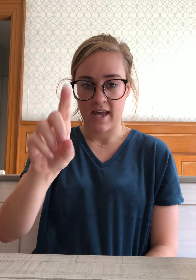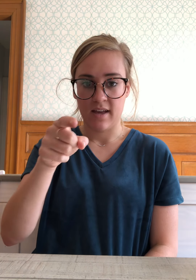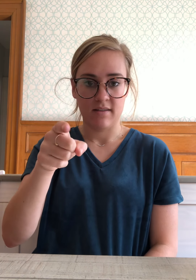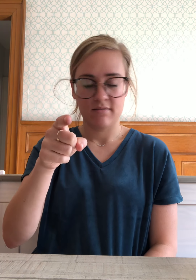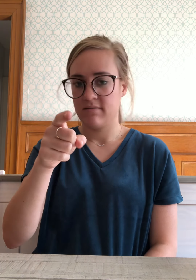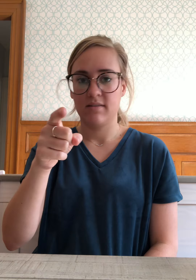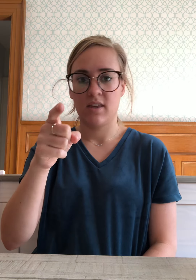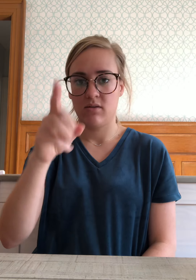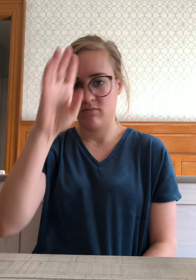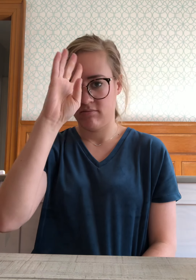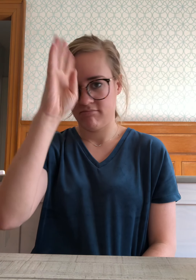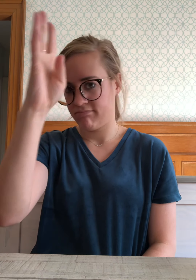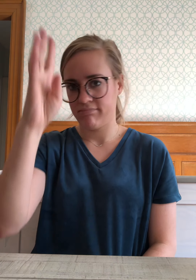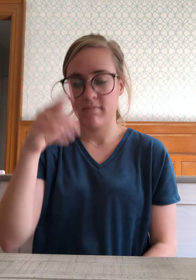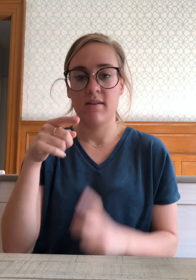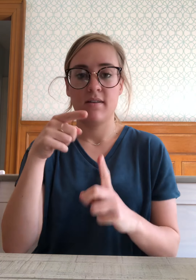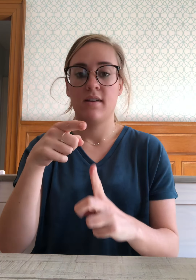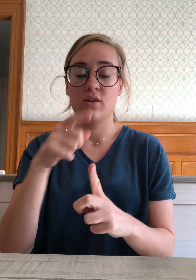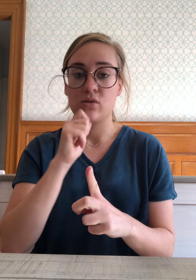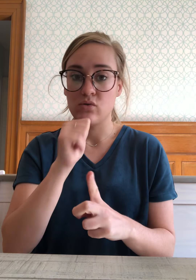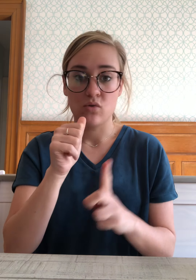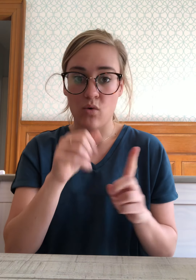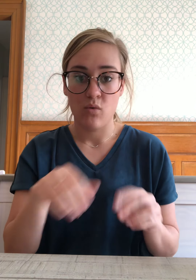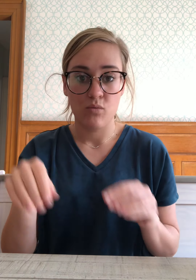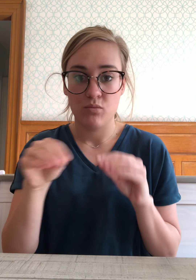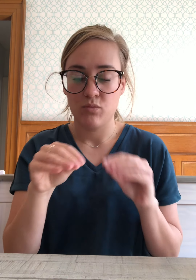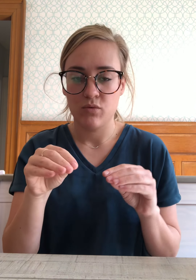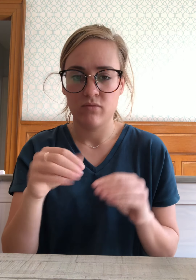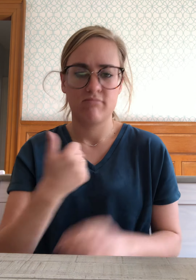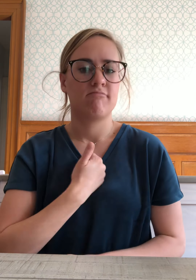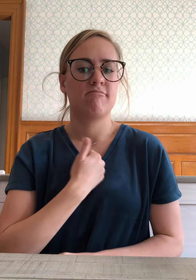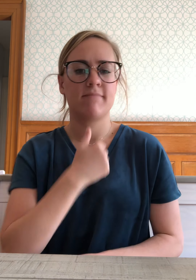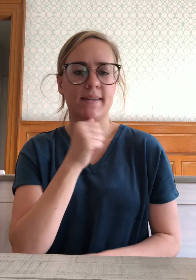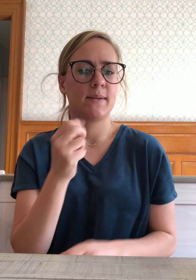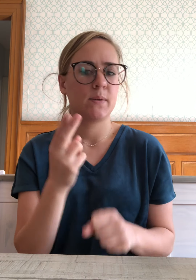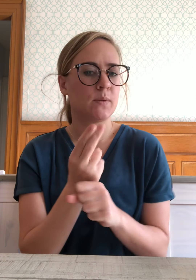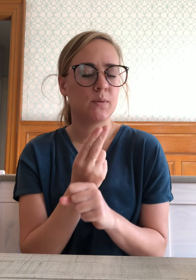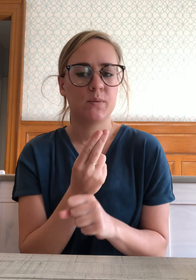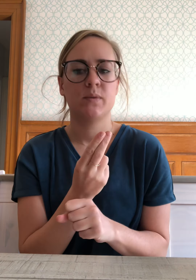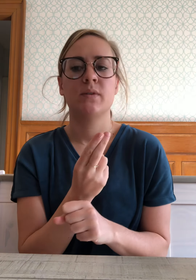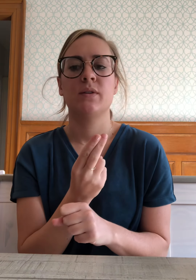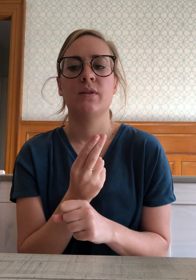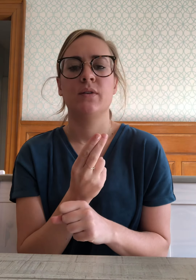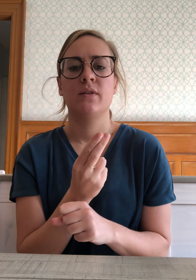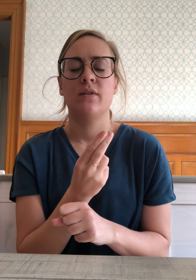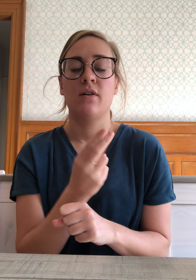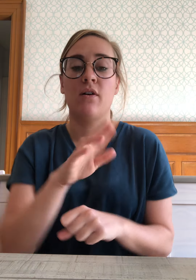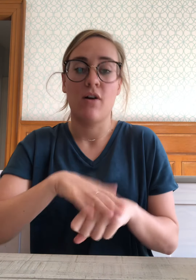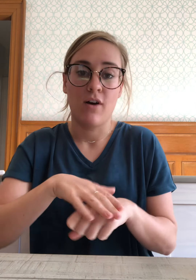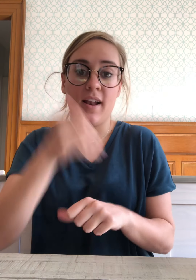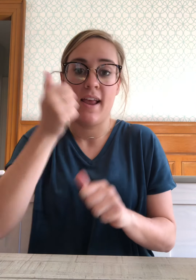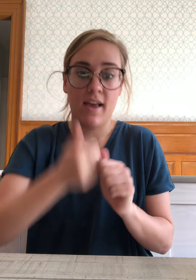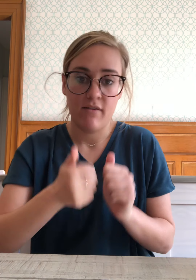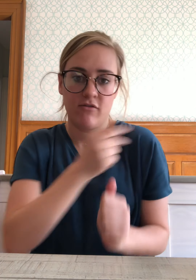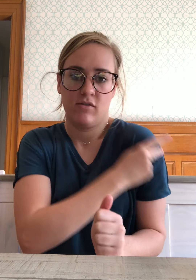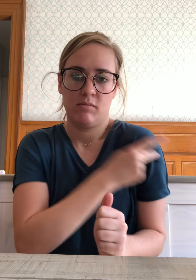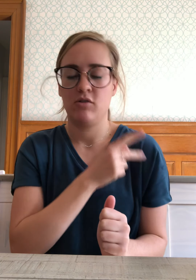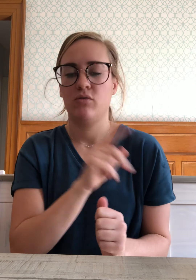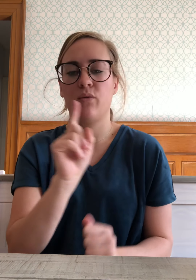anchor. They're not used universally. I don't use them on every patient, only use them on